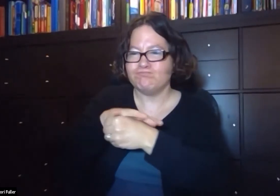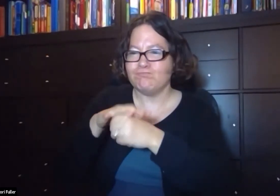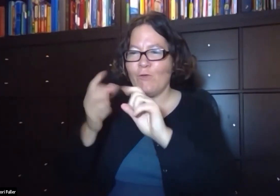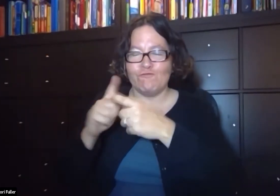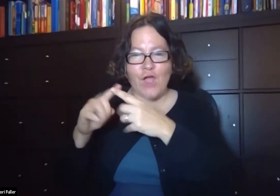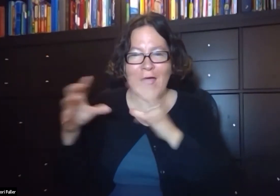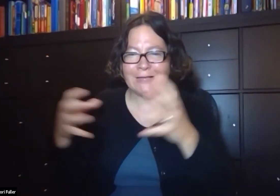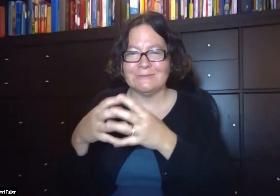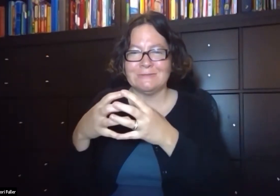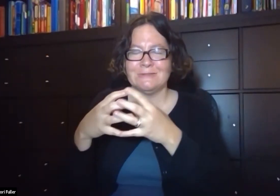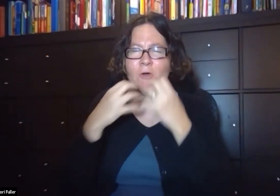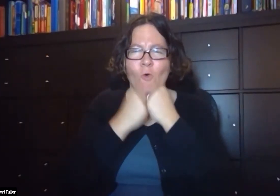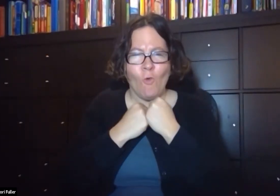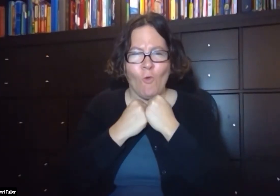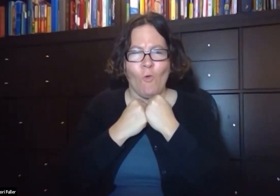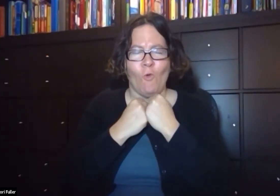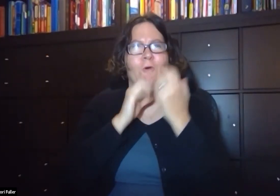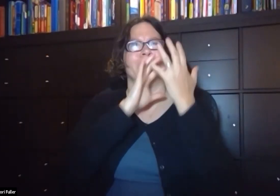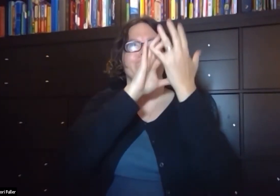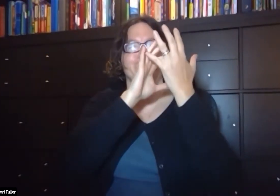time with my family and friends,